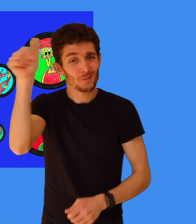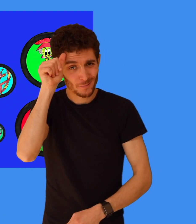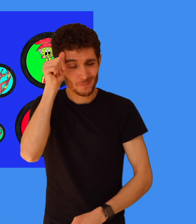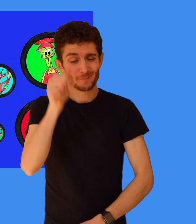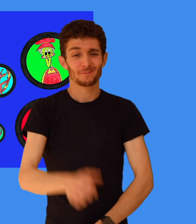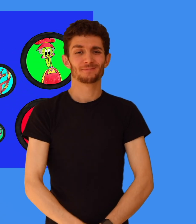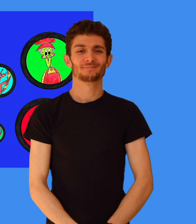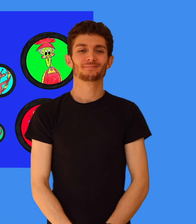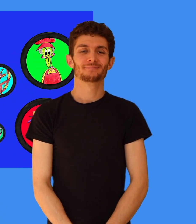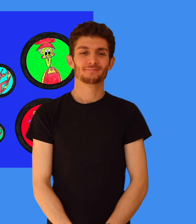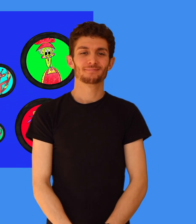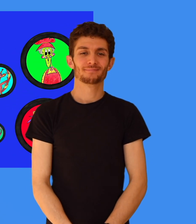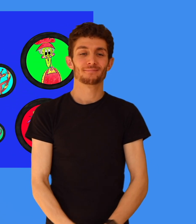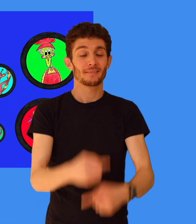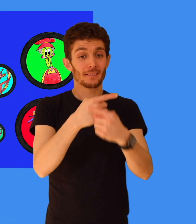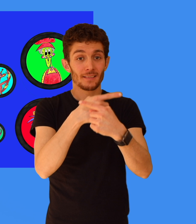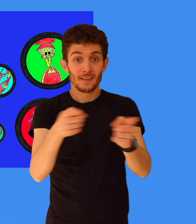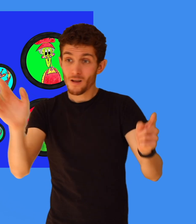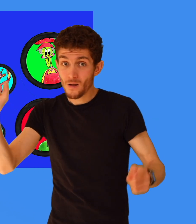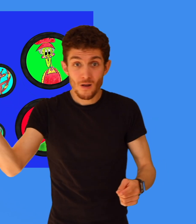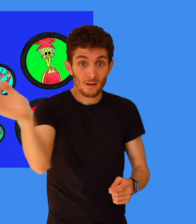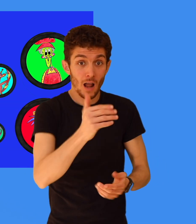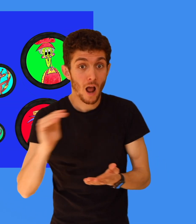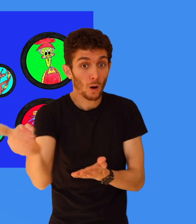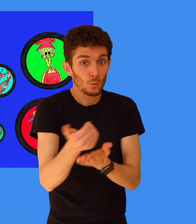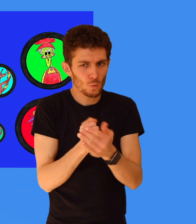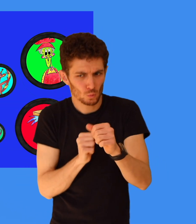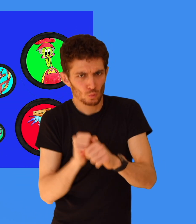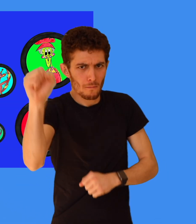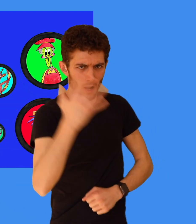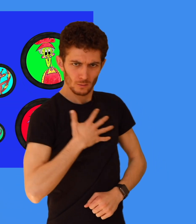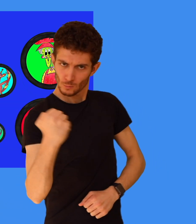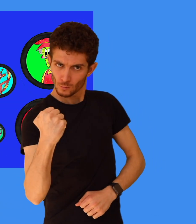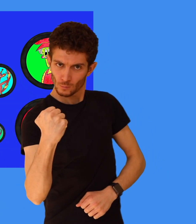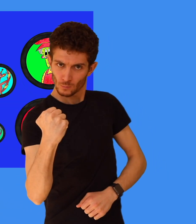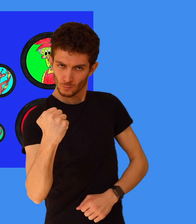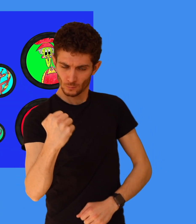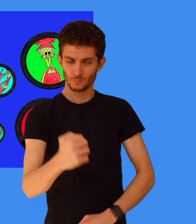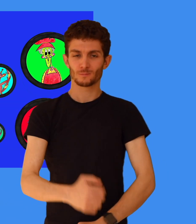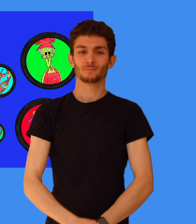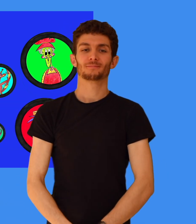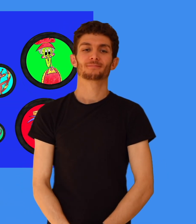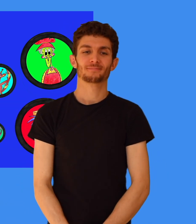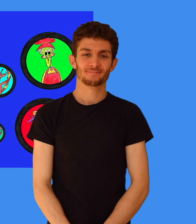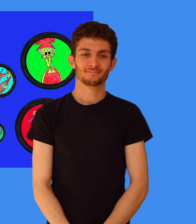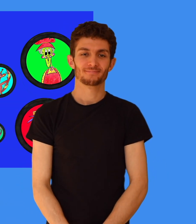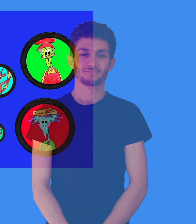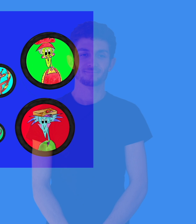and barked loudly to let them all know. They were all eco-superheroes.